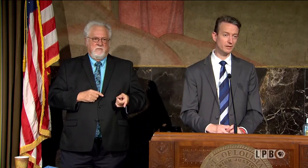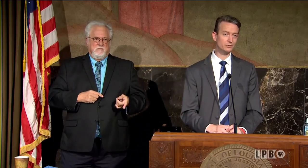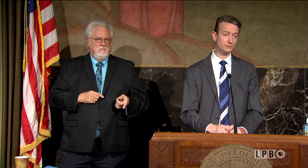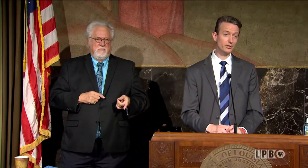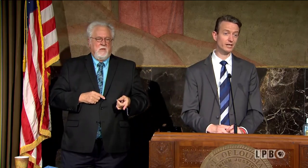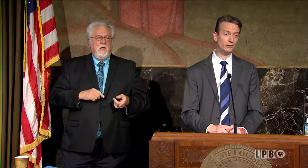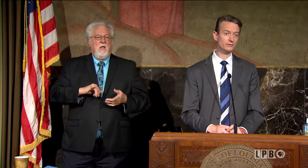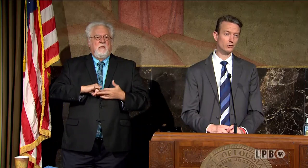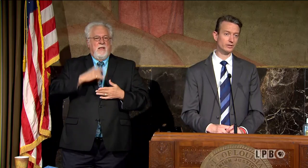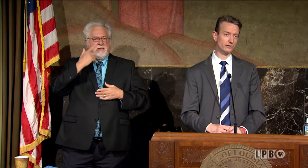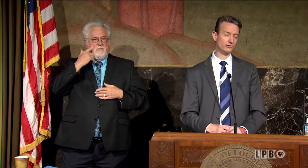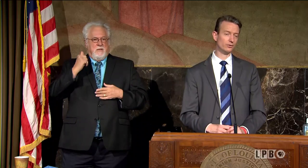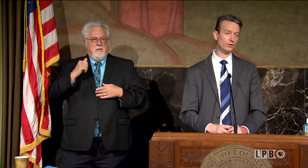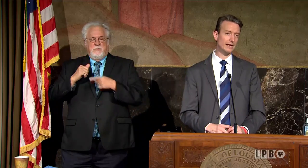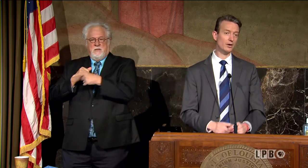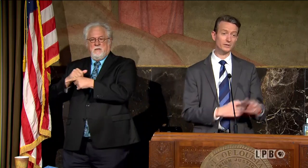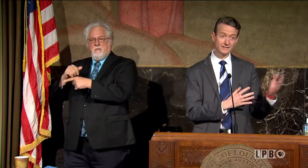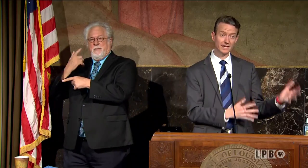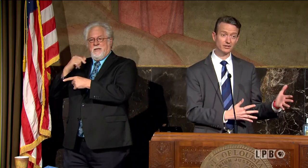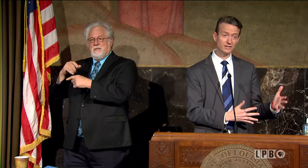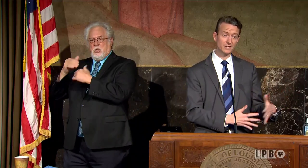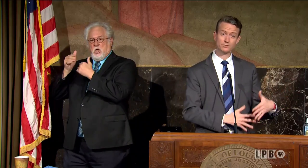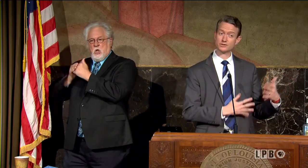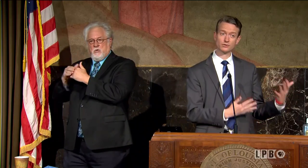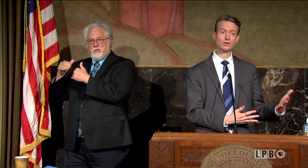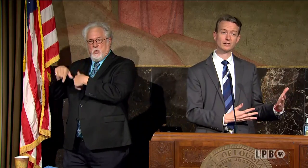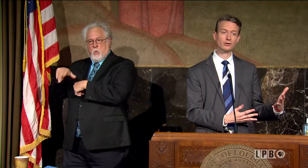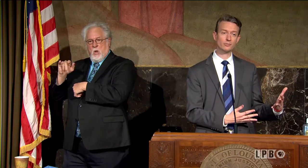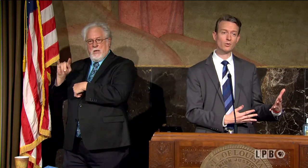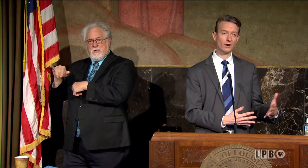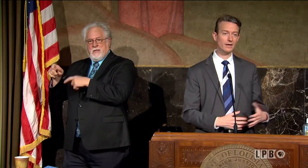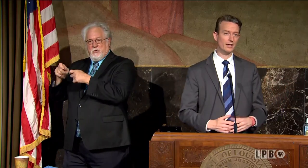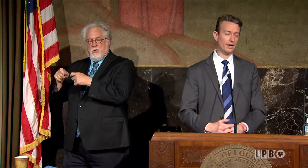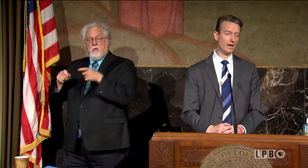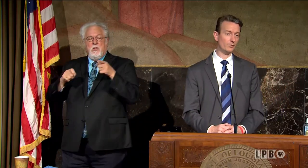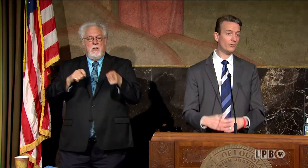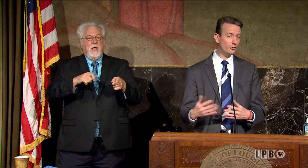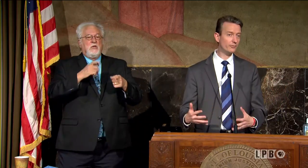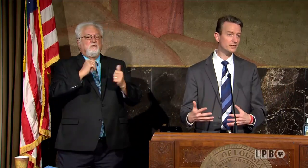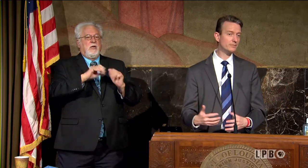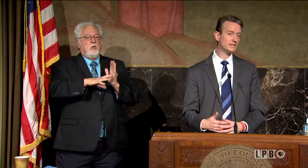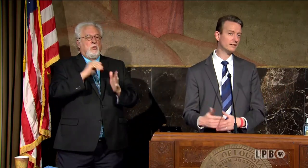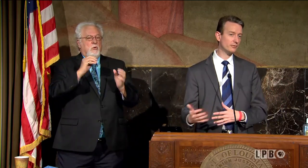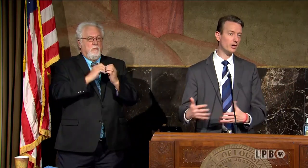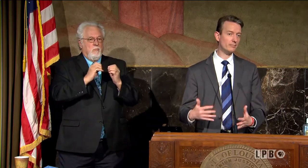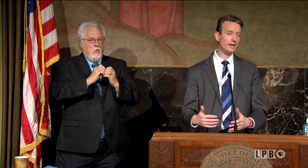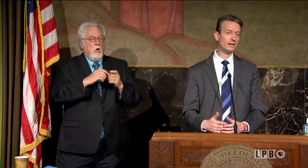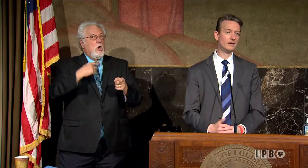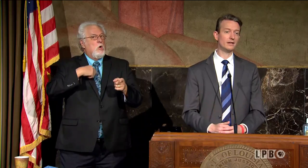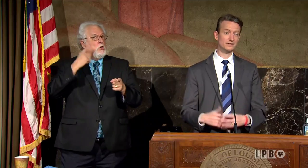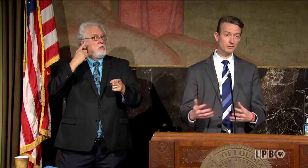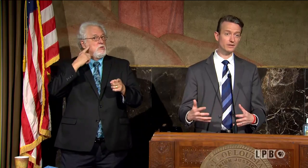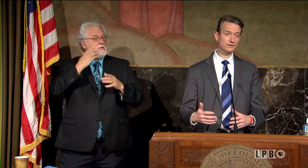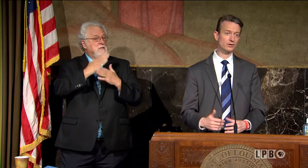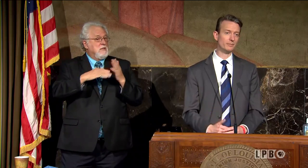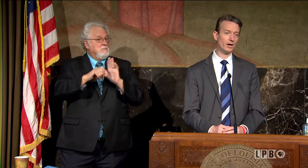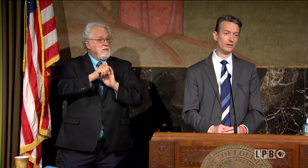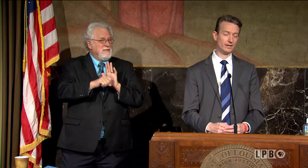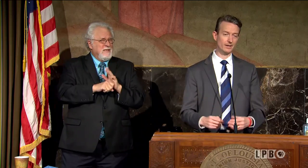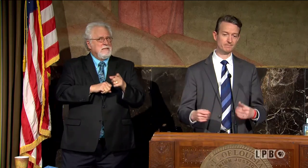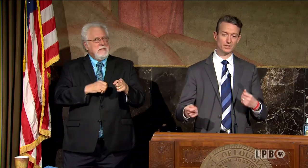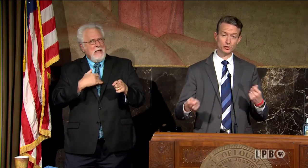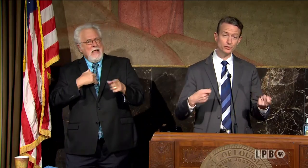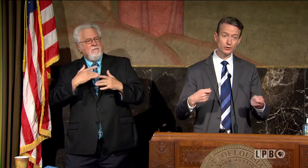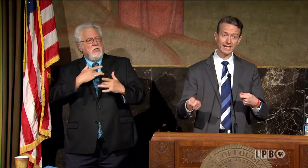and that's because we do very close quality control. With these antigen tests, we're still trying to learn more. We've heard from some states, Vermont and Maine, some concern